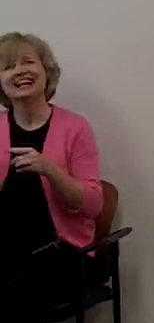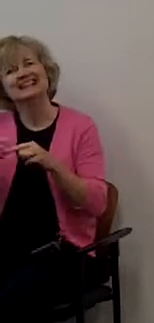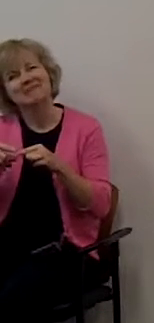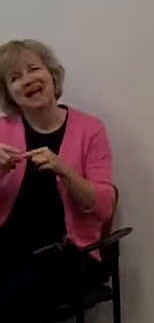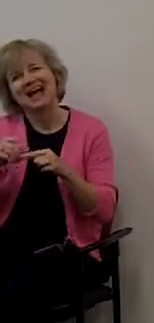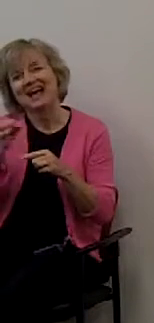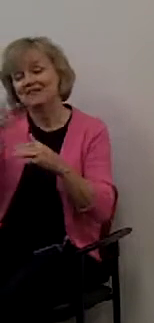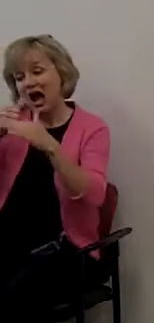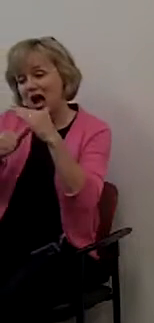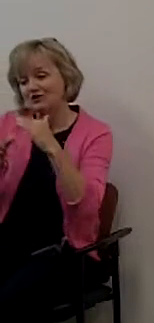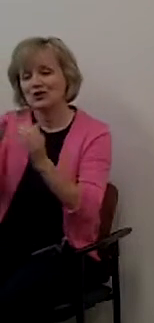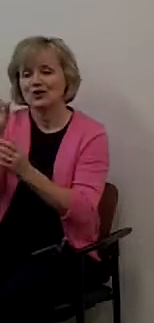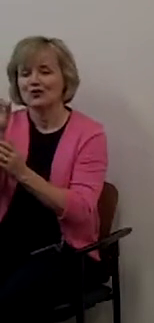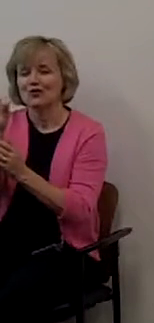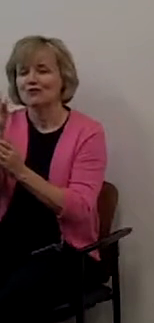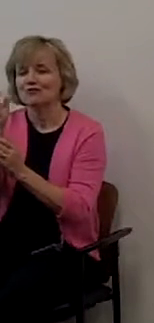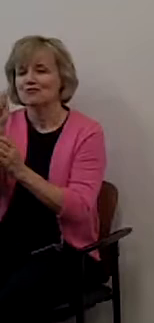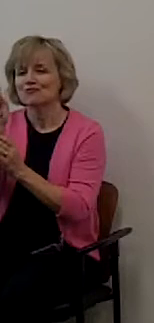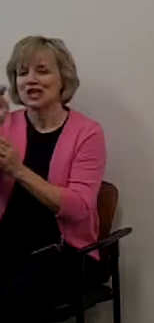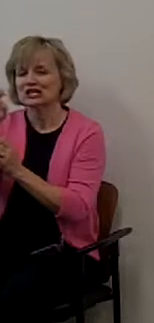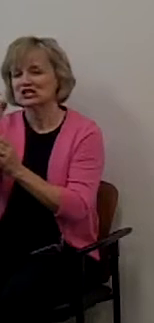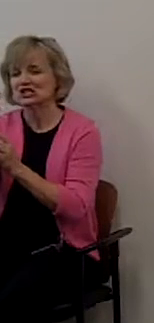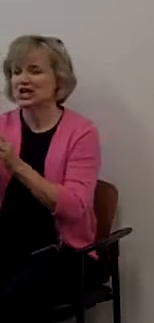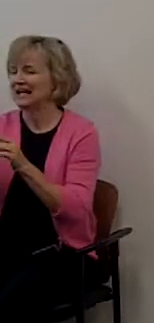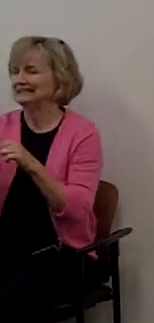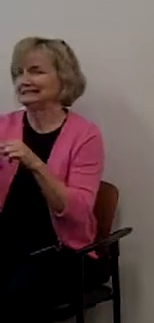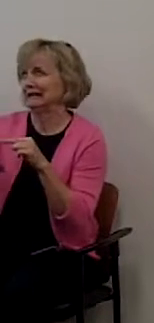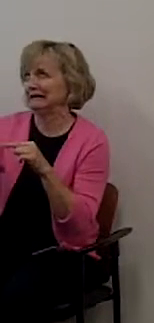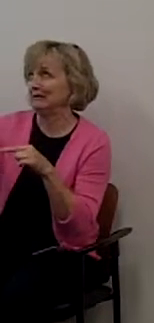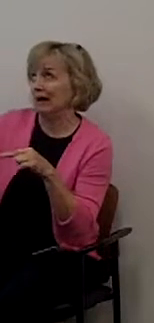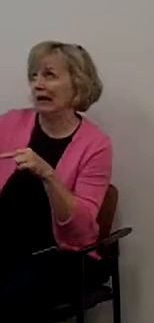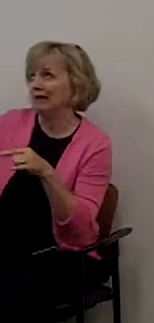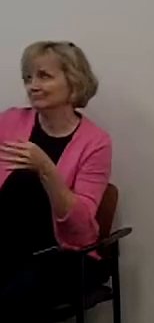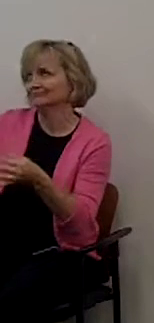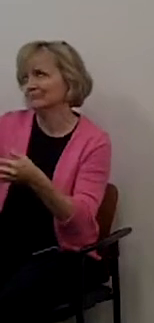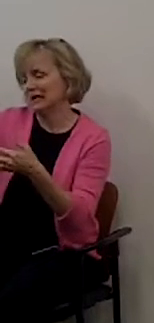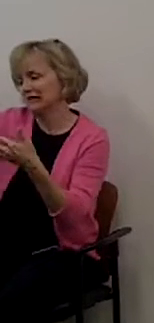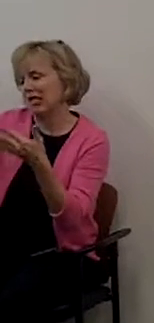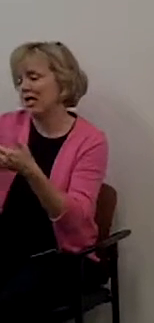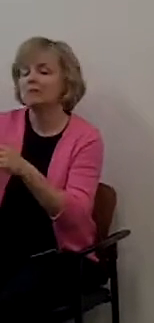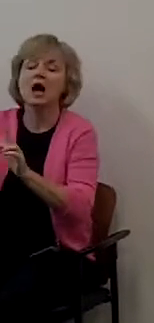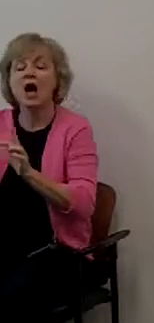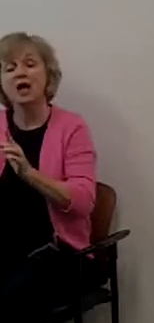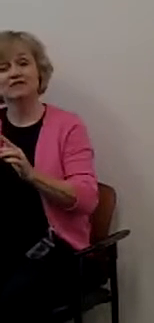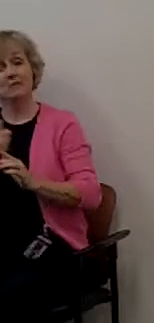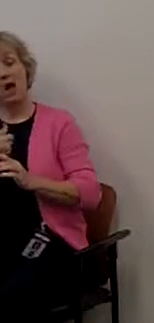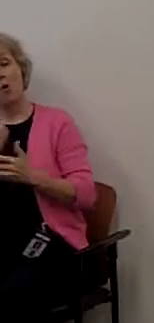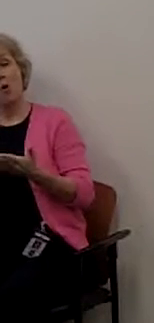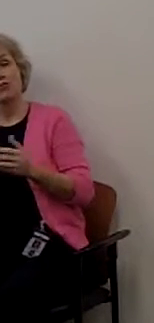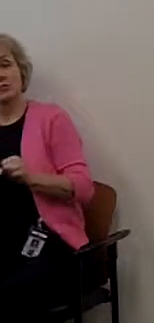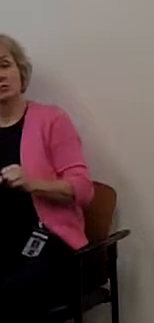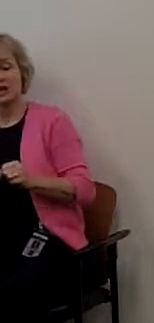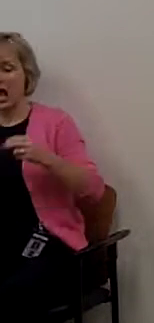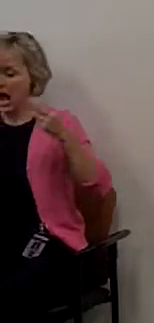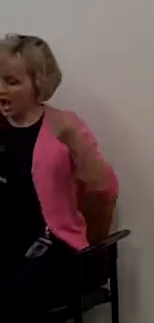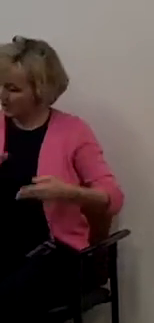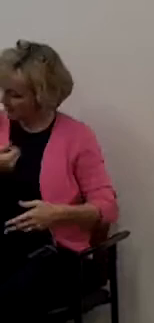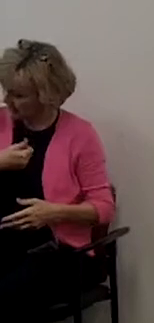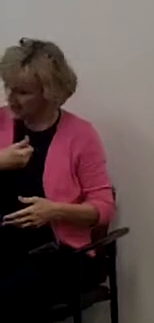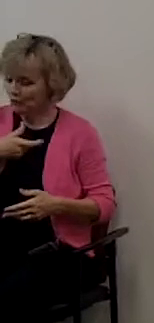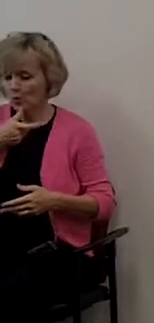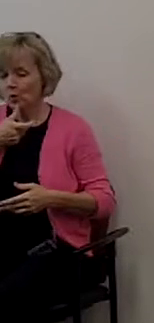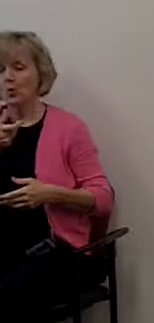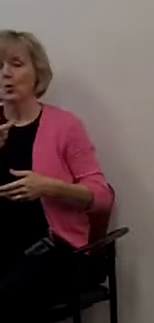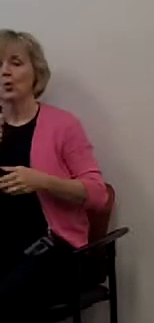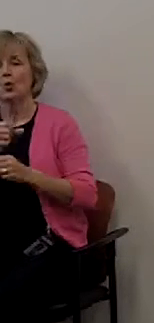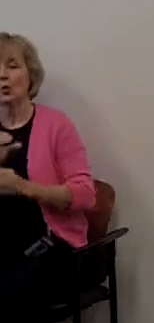or not. I get to hire my own employees and managers. But the only thing is that I will more than likely be working